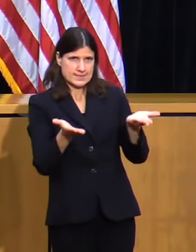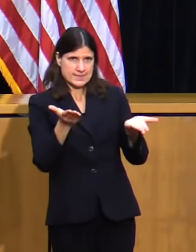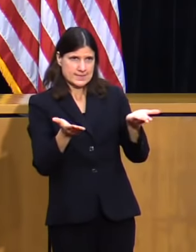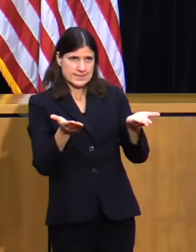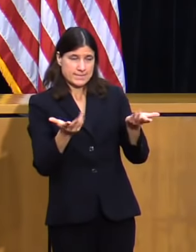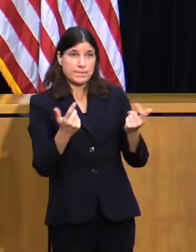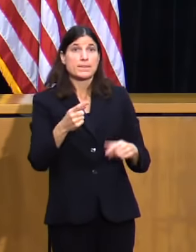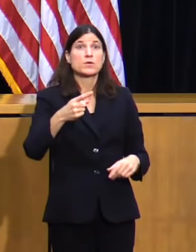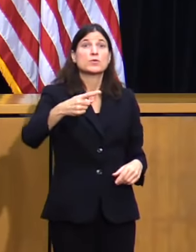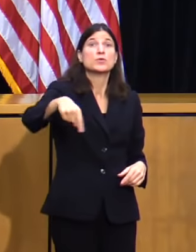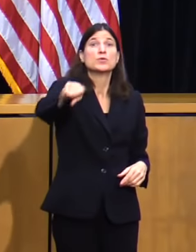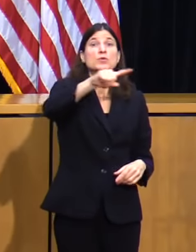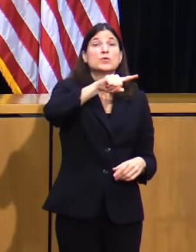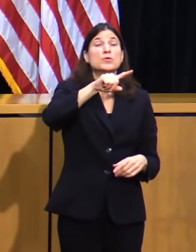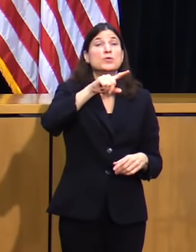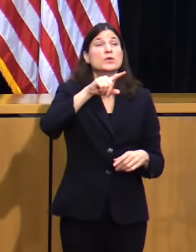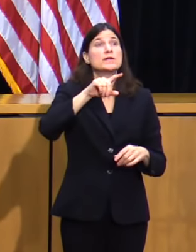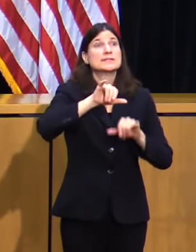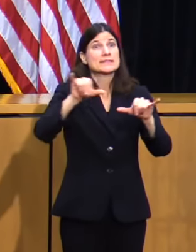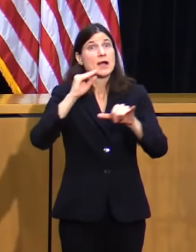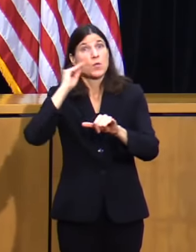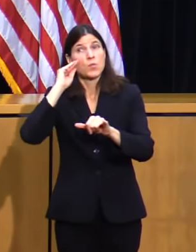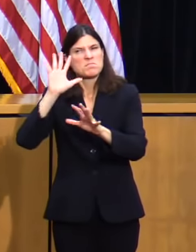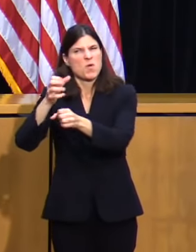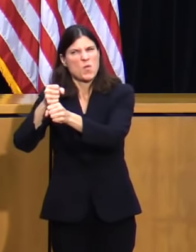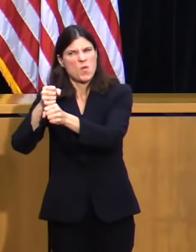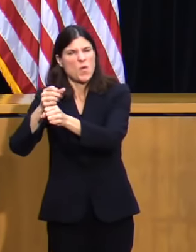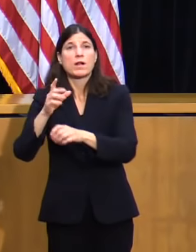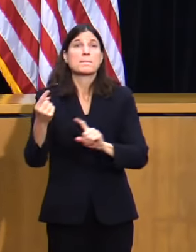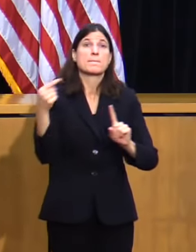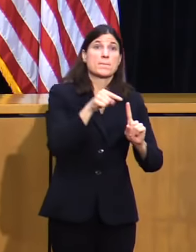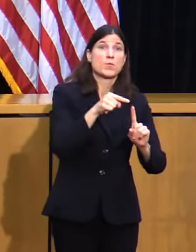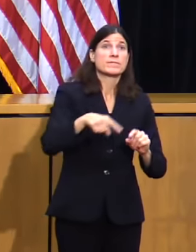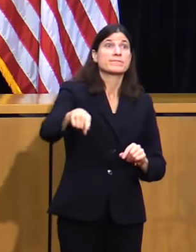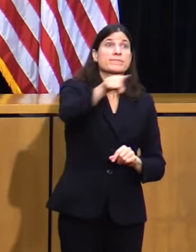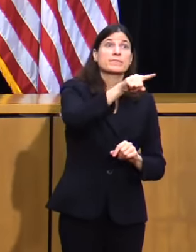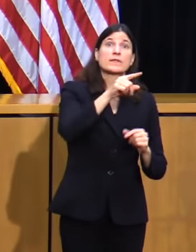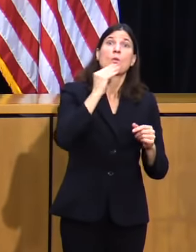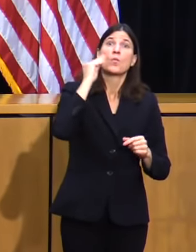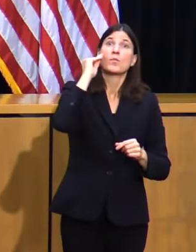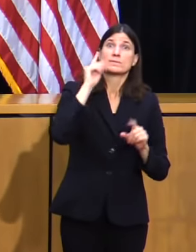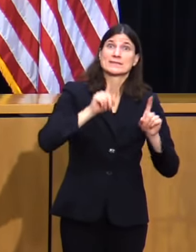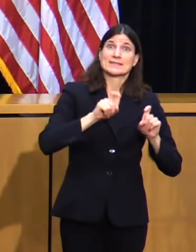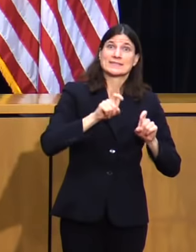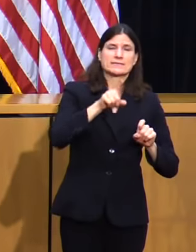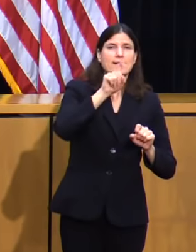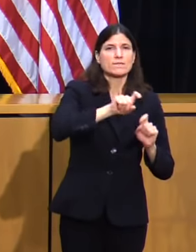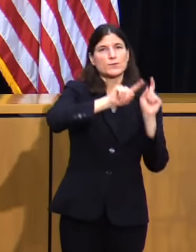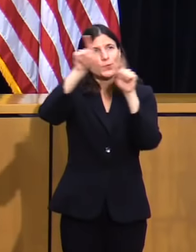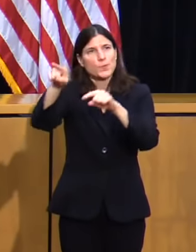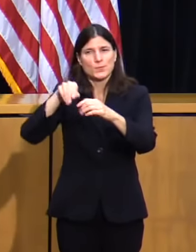look at that Binex Now test, for example, which the federal government bought